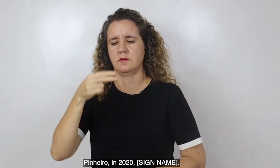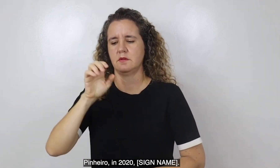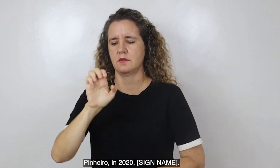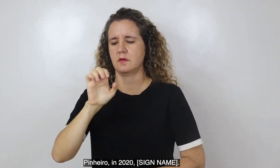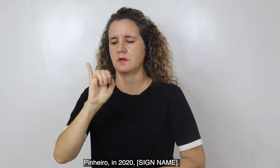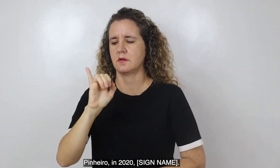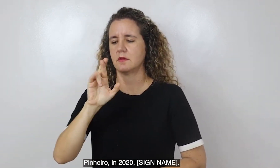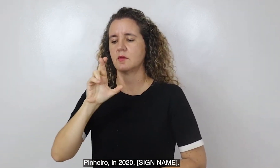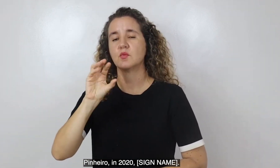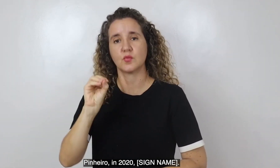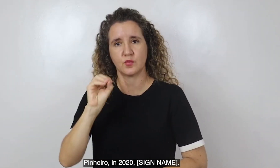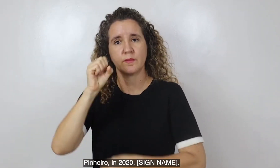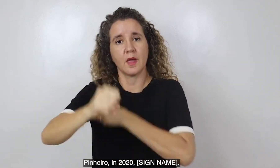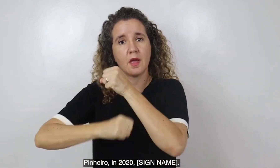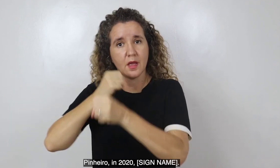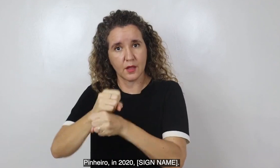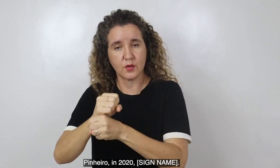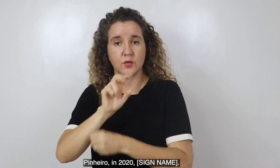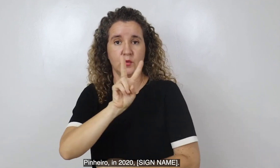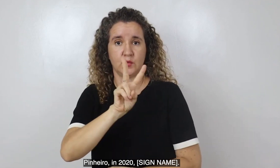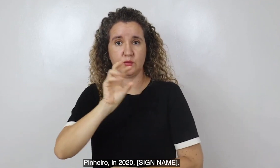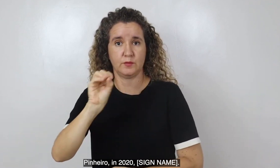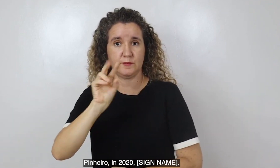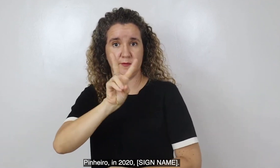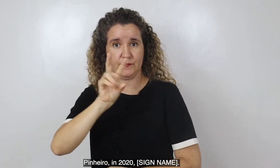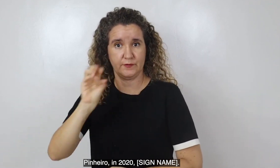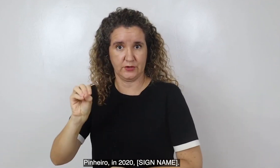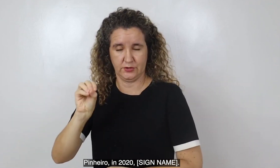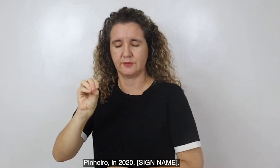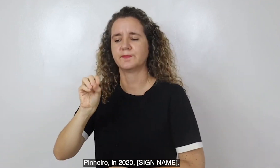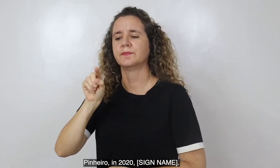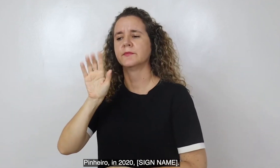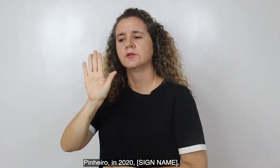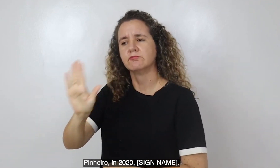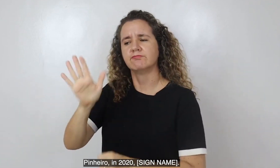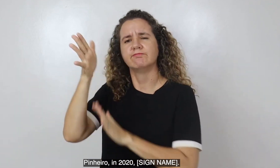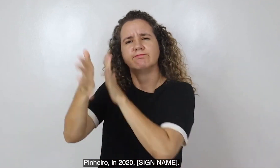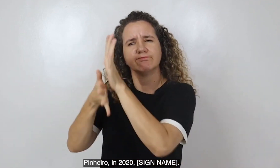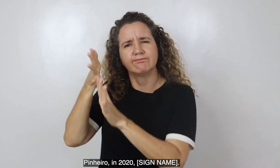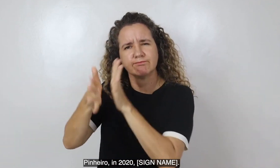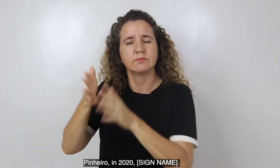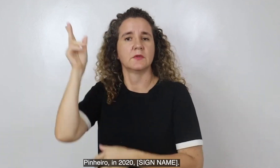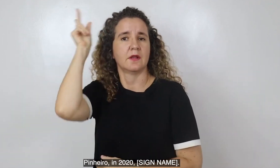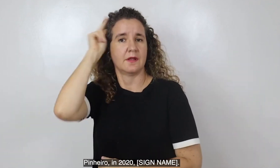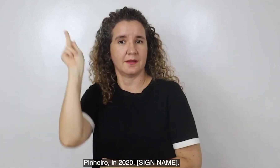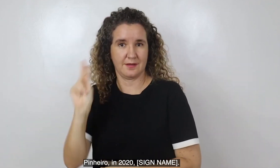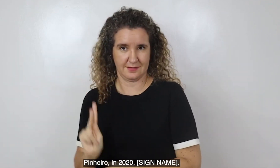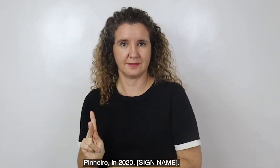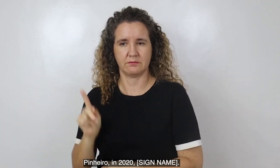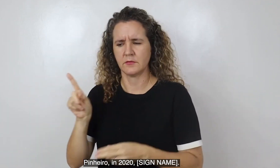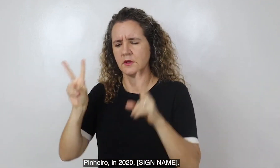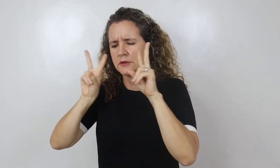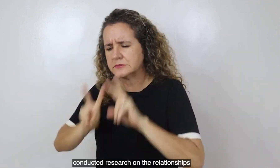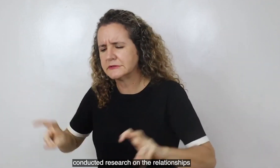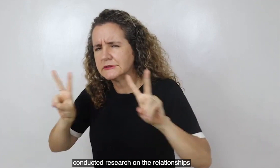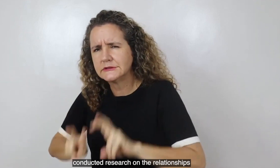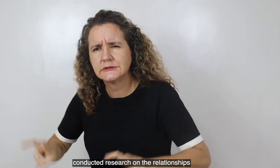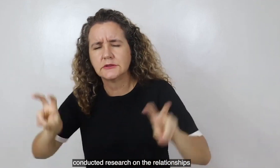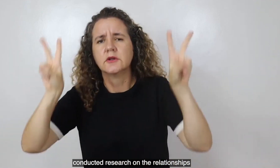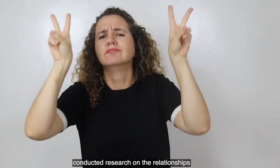Pinheiro, in 2020, conducted research on the relationships between policy